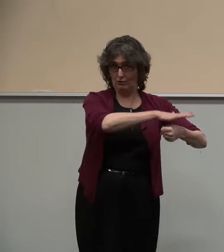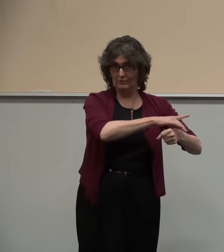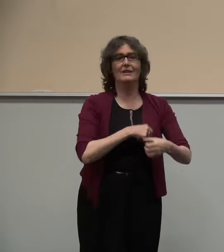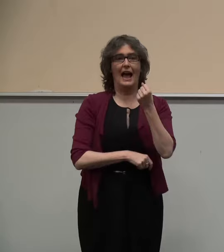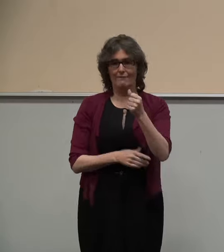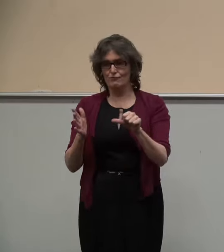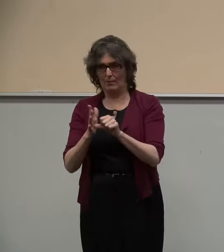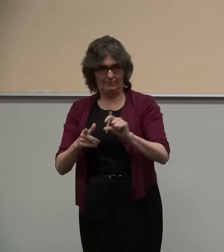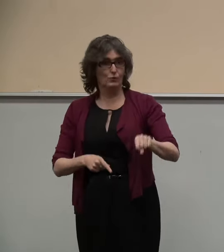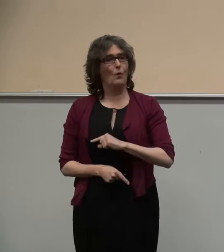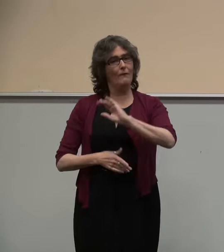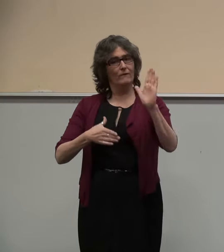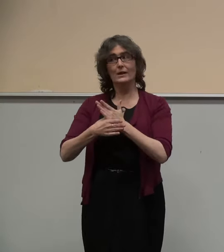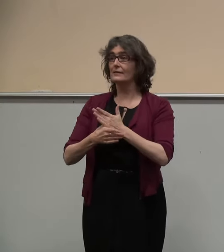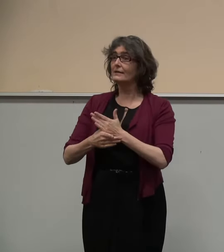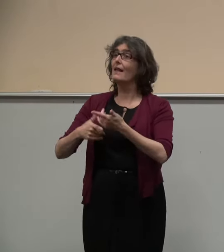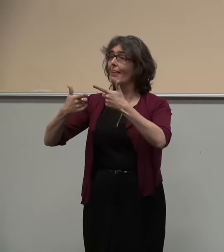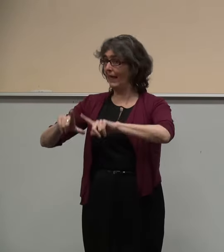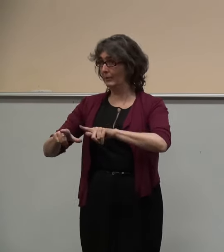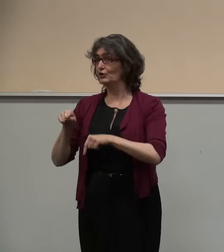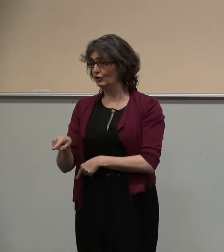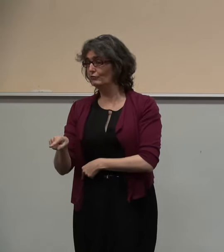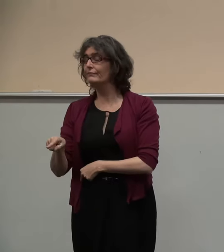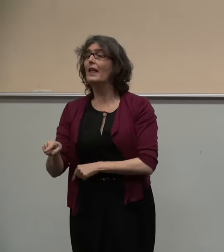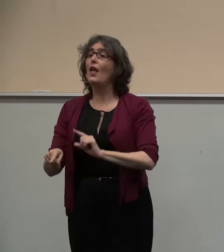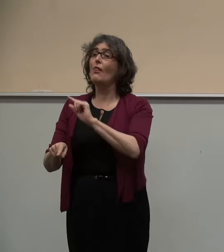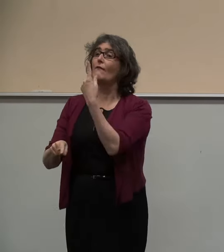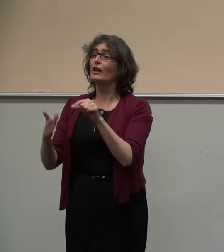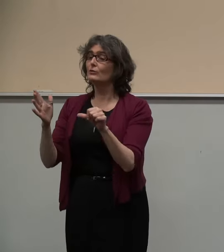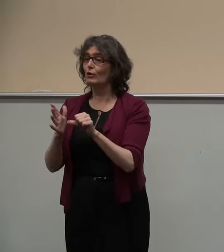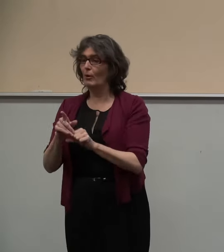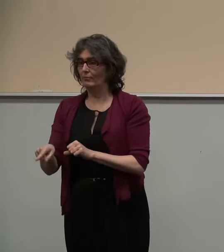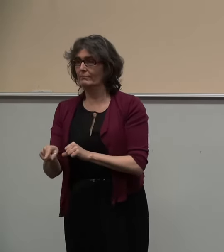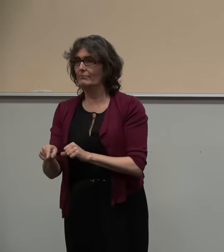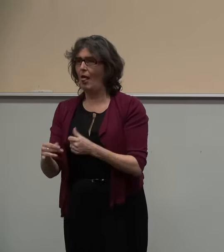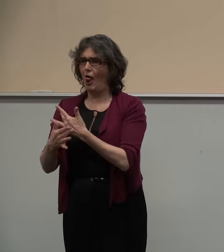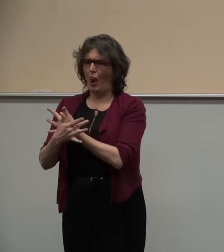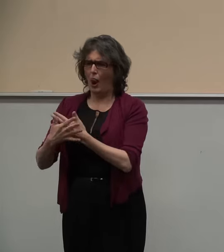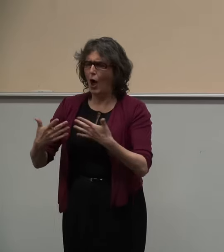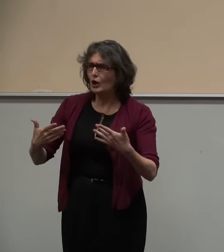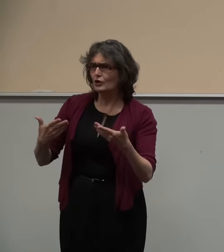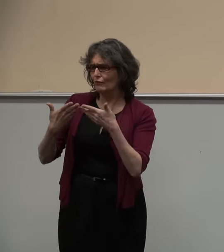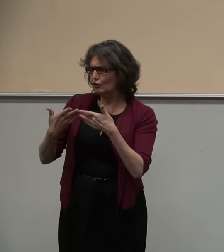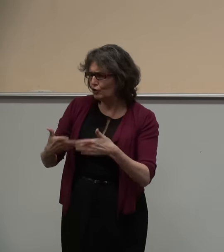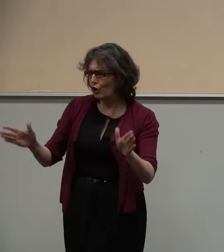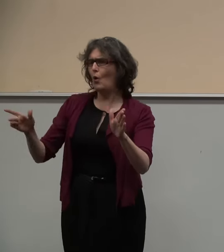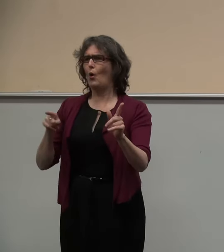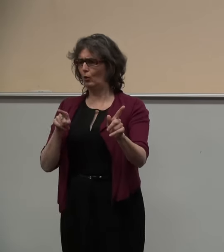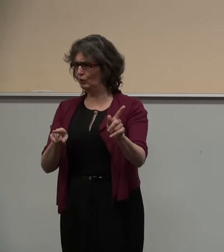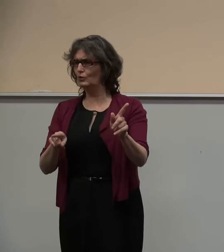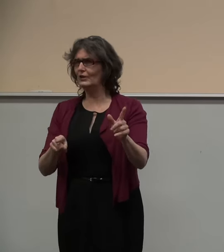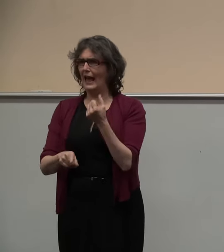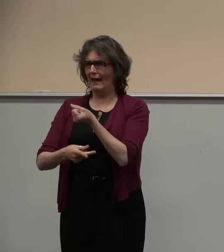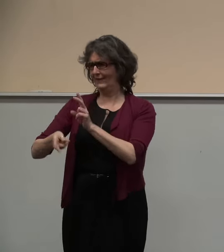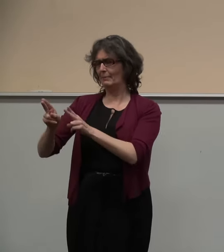Firstly, language. First problem, lots of the shows that are chosen to be interpreted just have